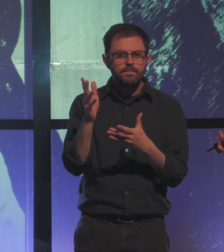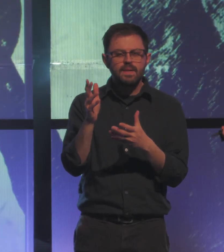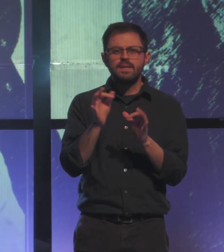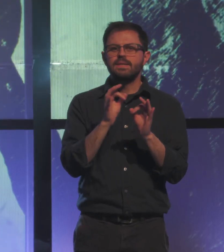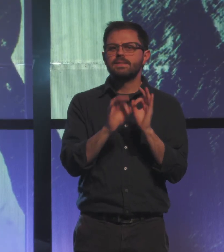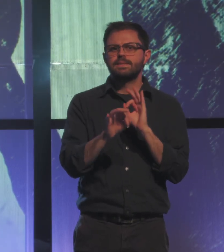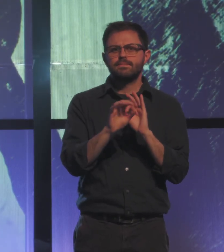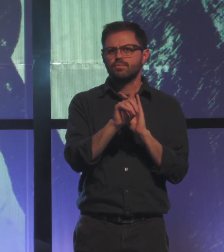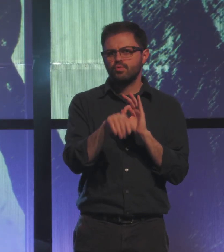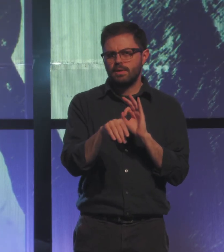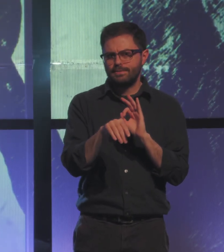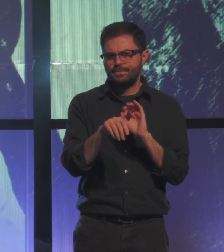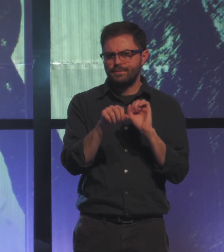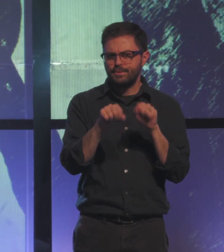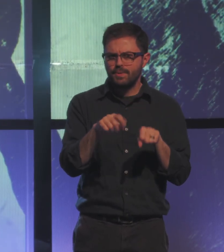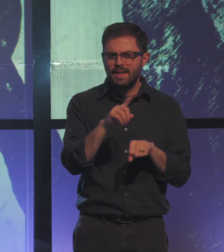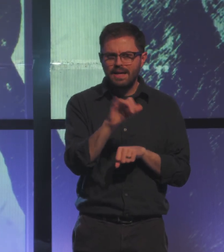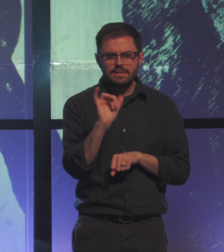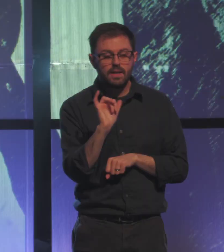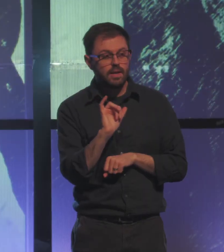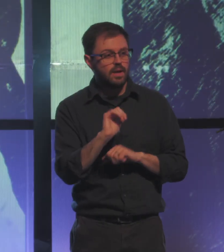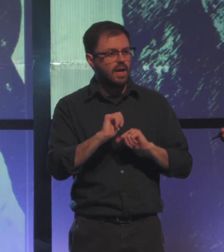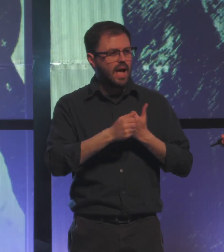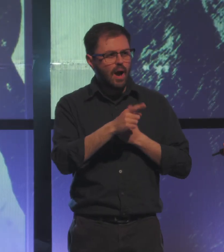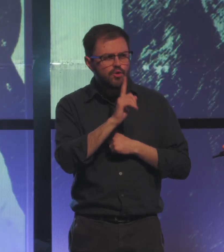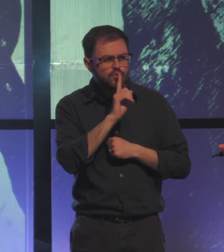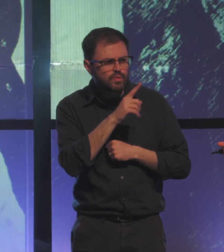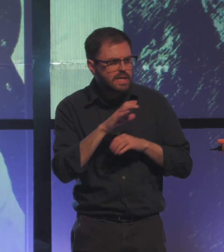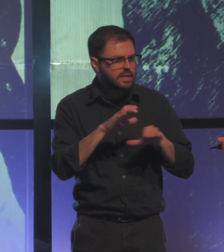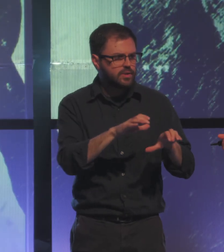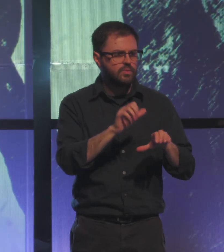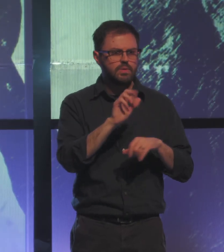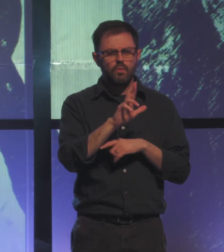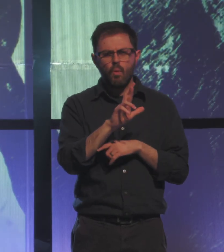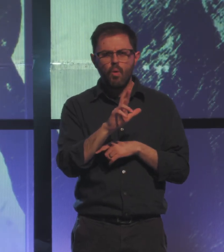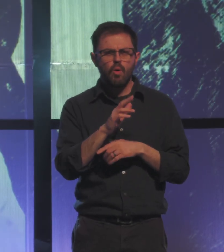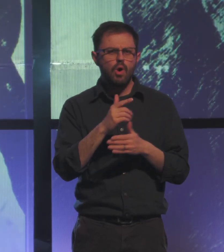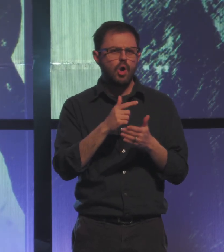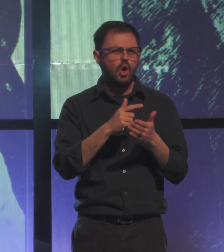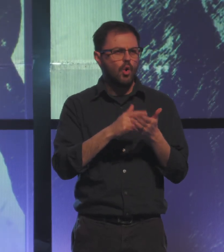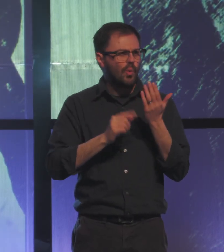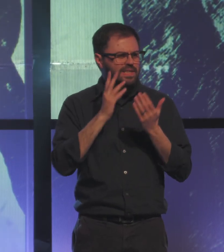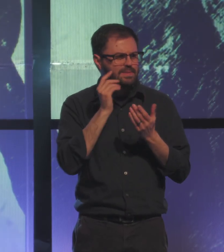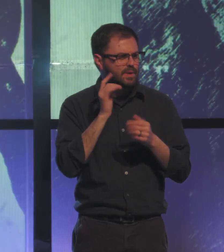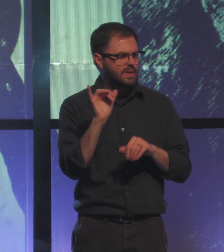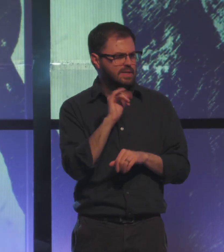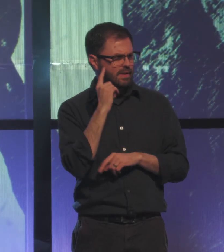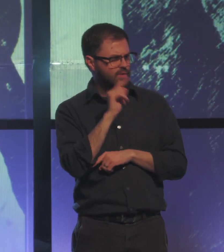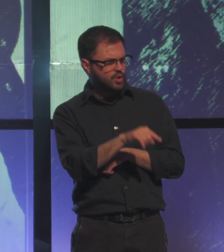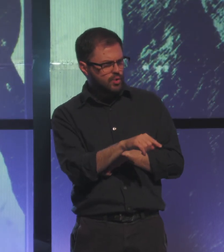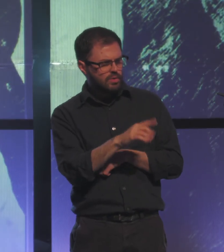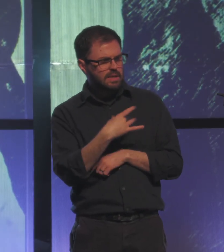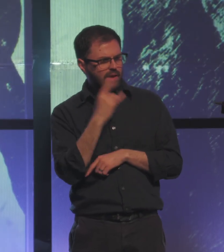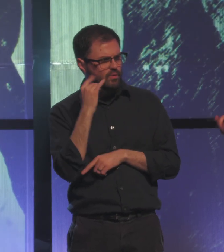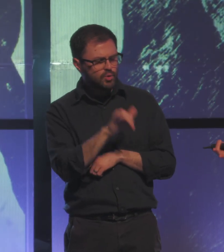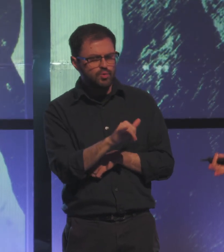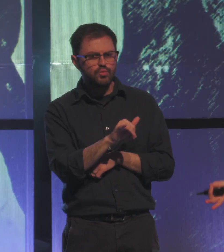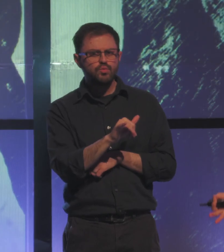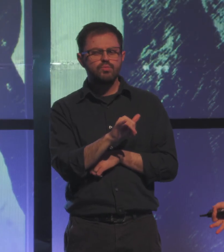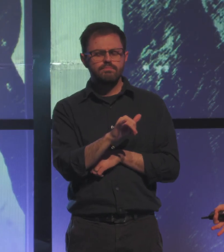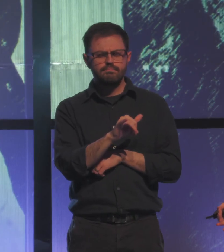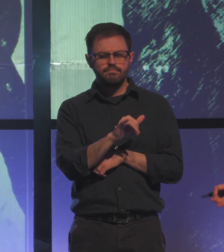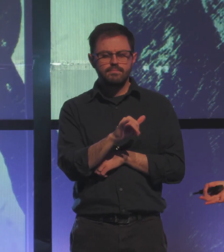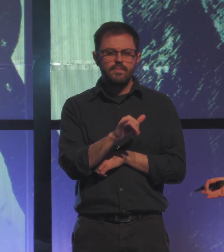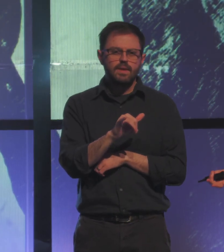really doing? Or what has this been like for you? Not assuming. Asking, what do